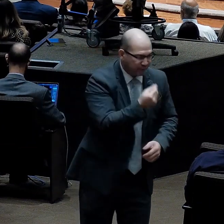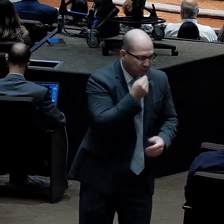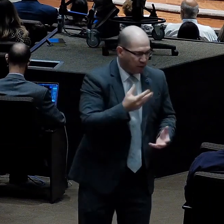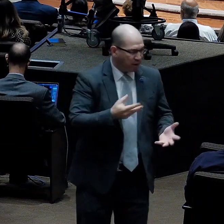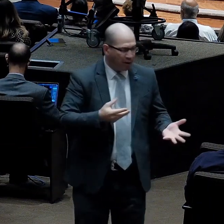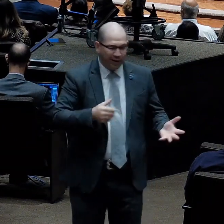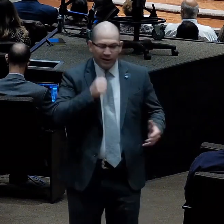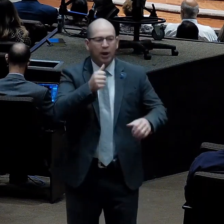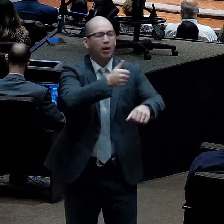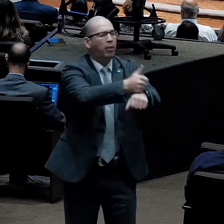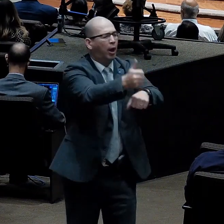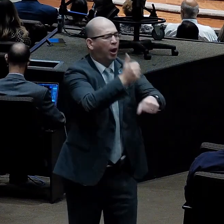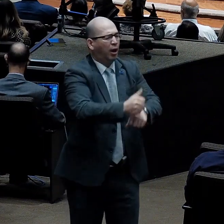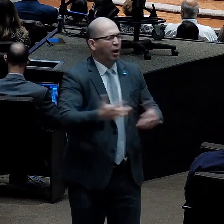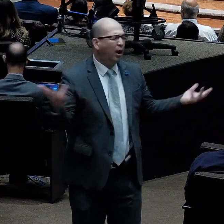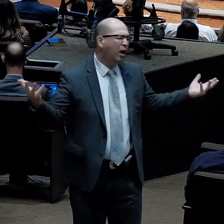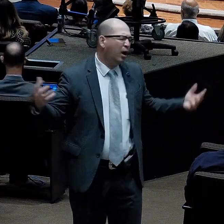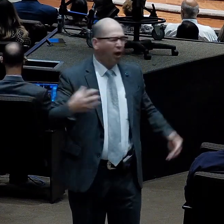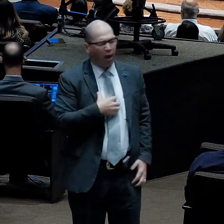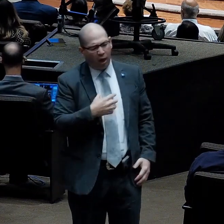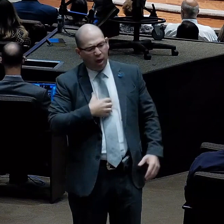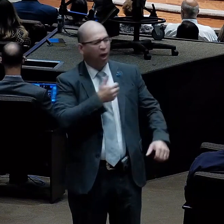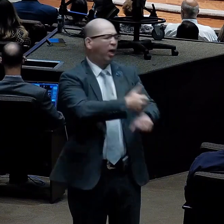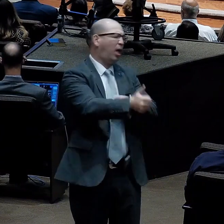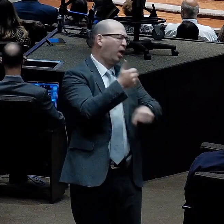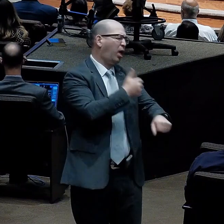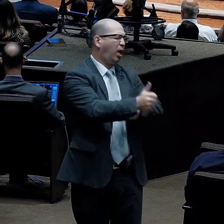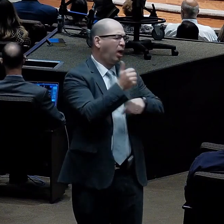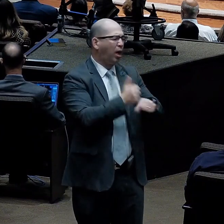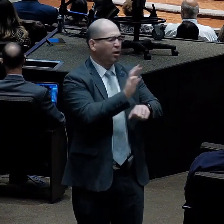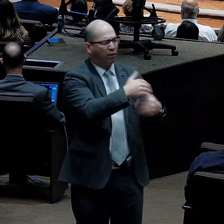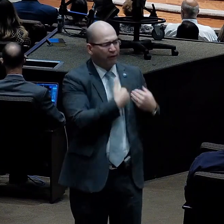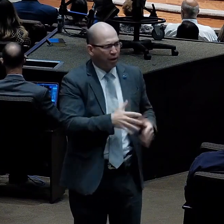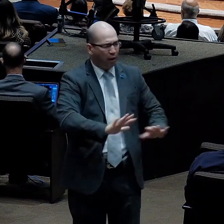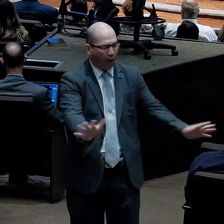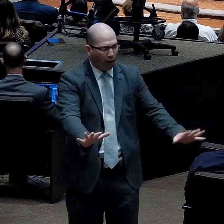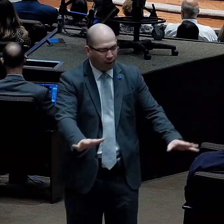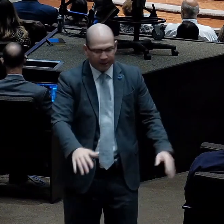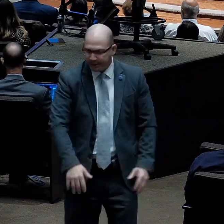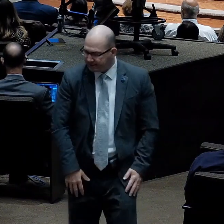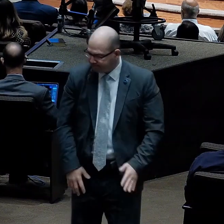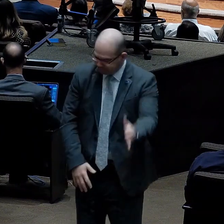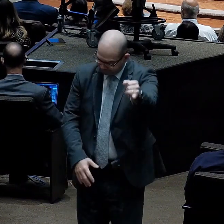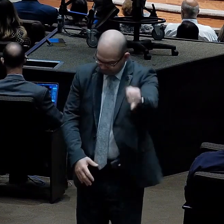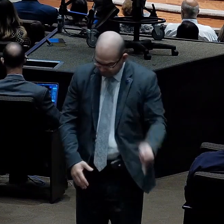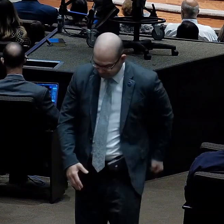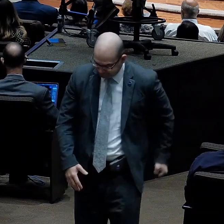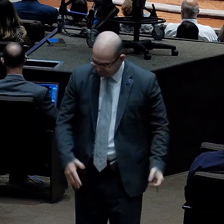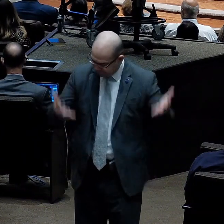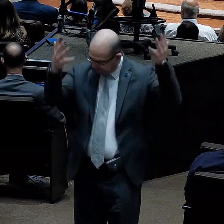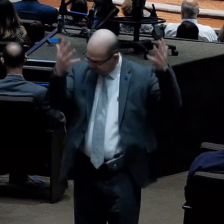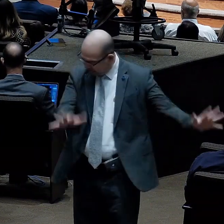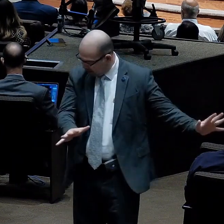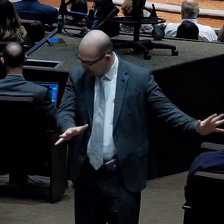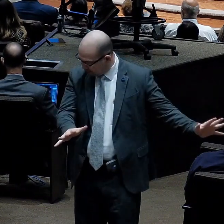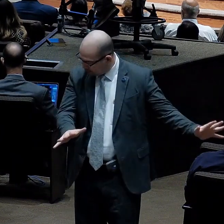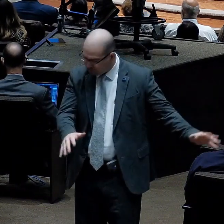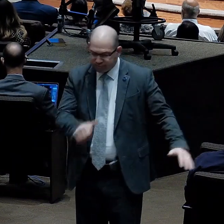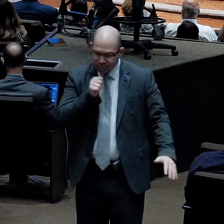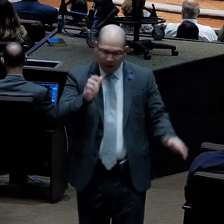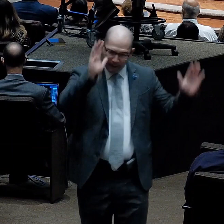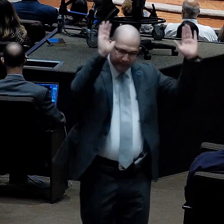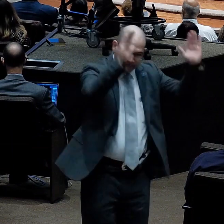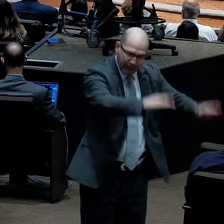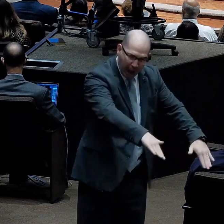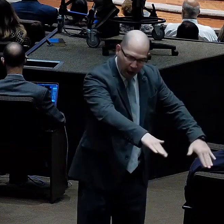culture. He didn't say, I'm this way because of the culture. But he refused to bow down to the idol on the plain